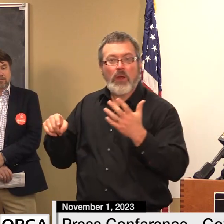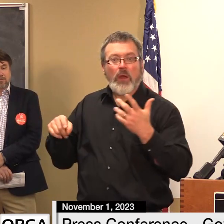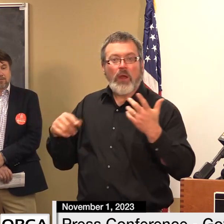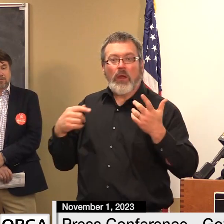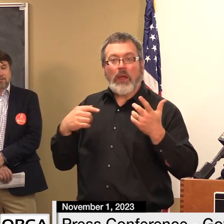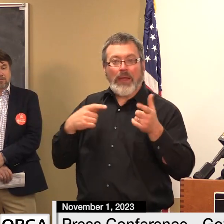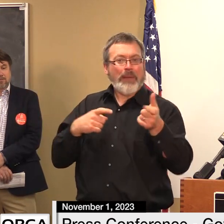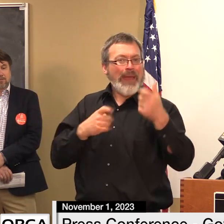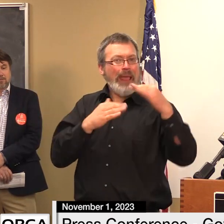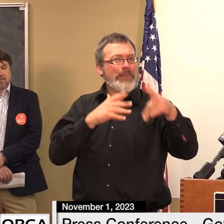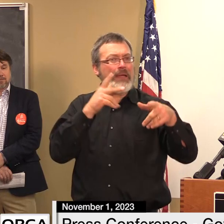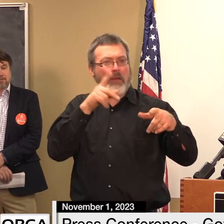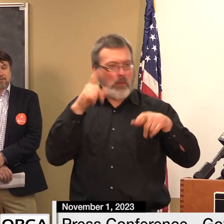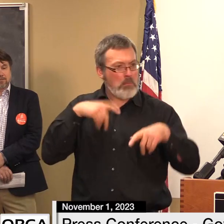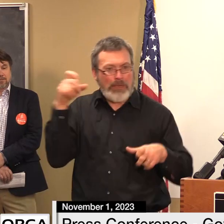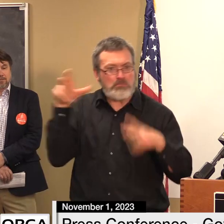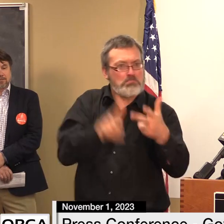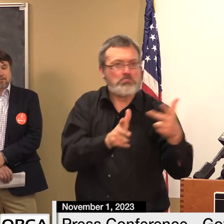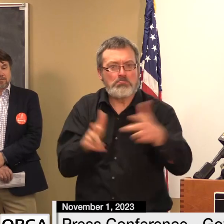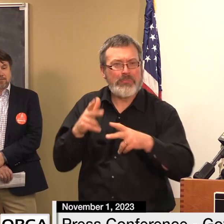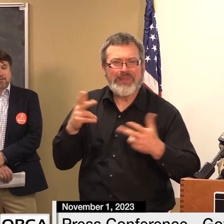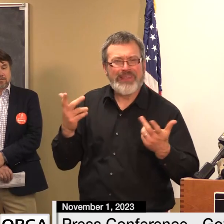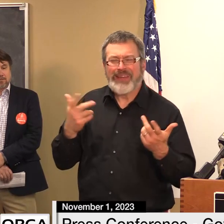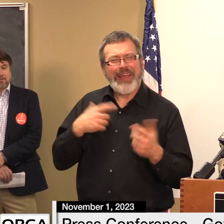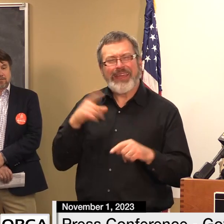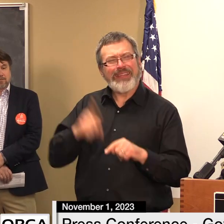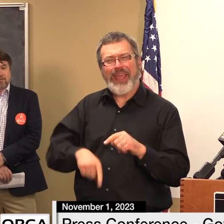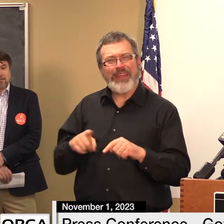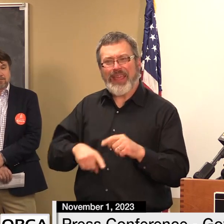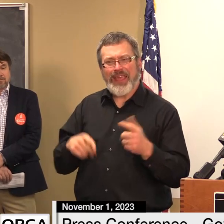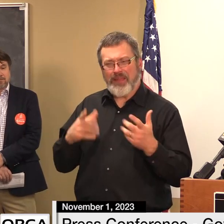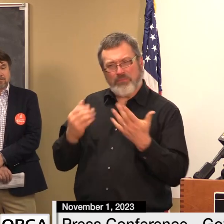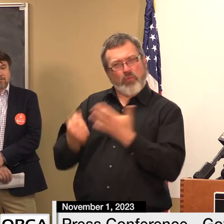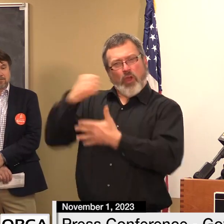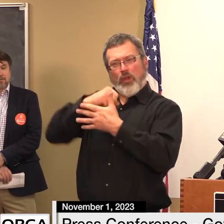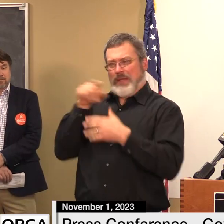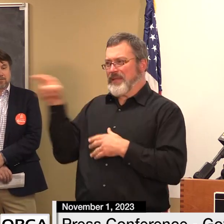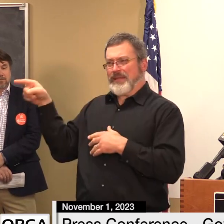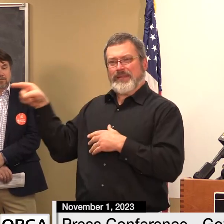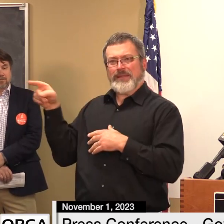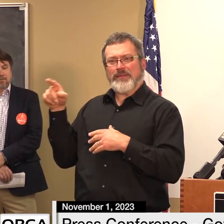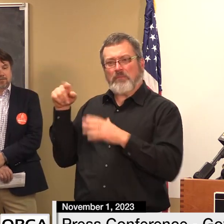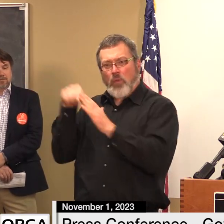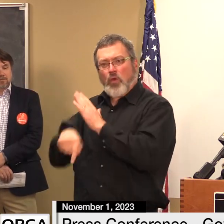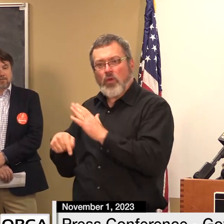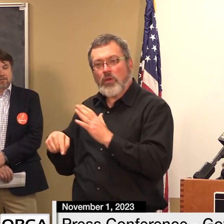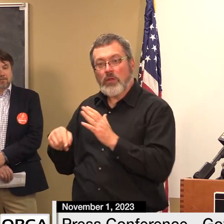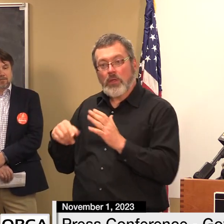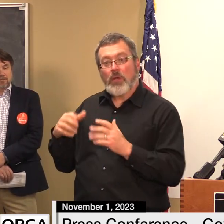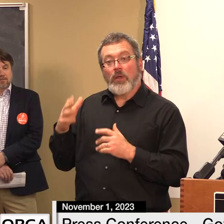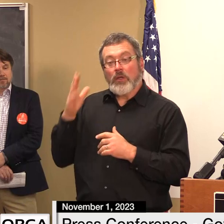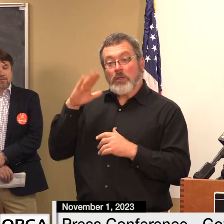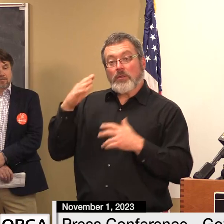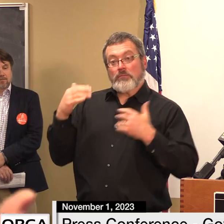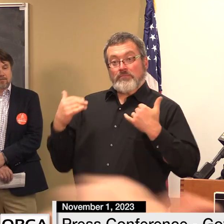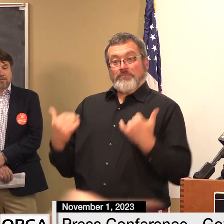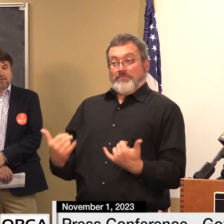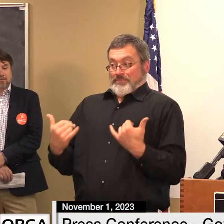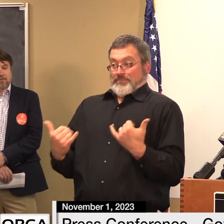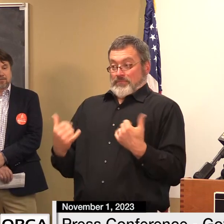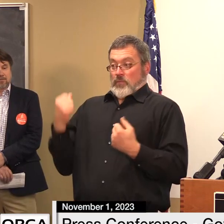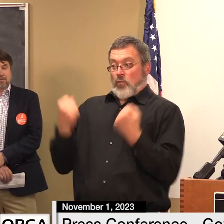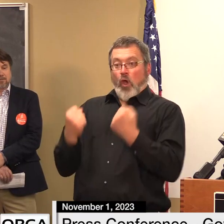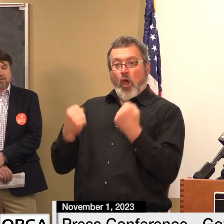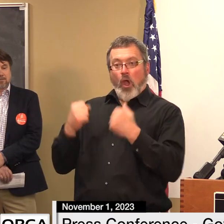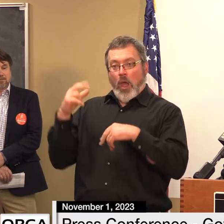time. I can tell you that speeds have increased over the last decade. Cars are faster, they're built better, the roadways are designed and